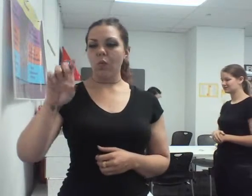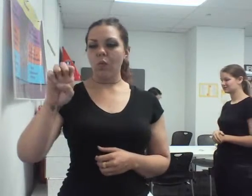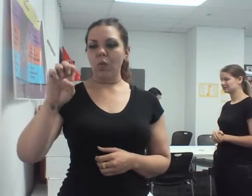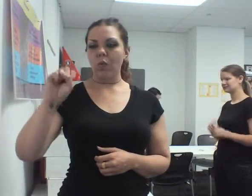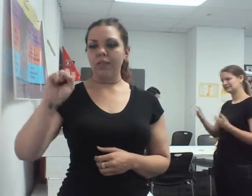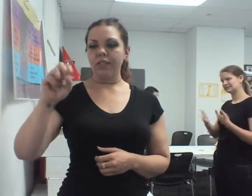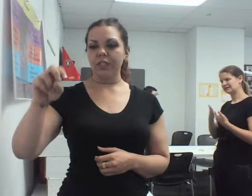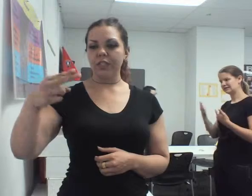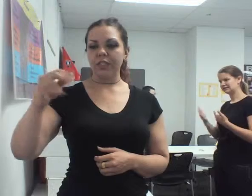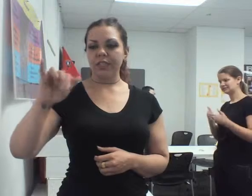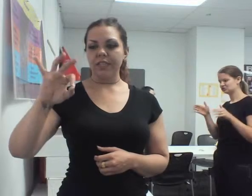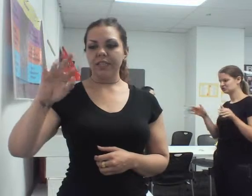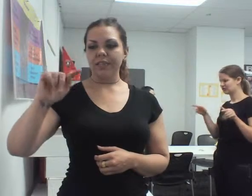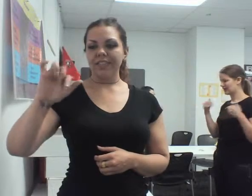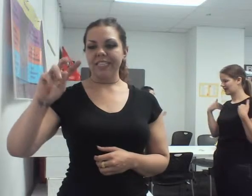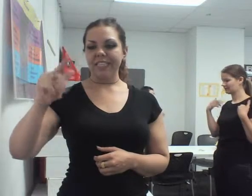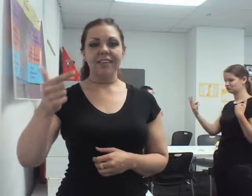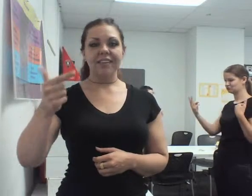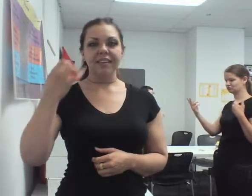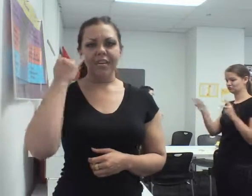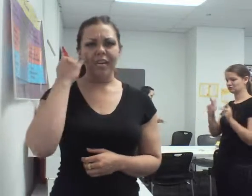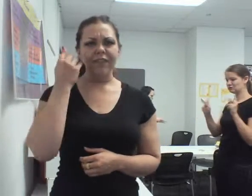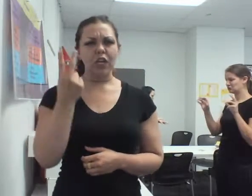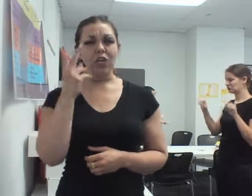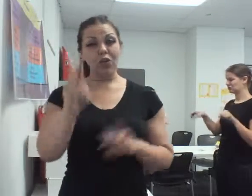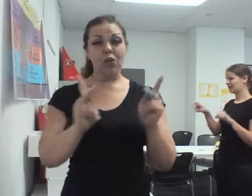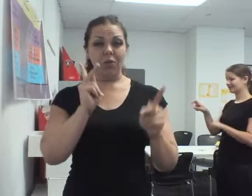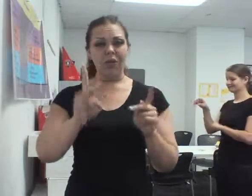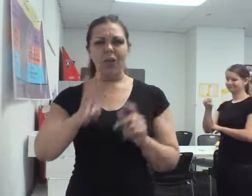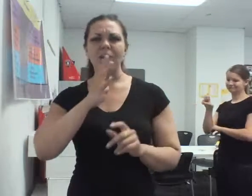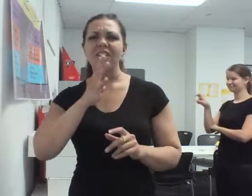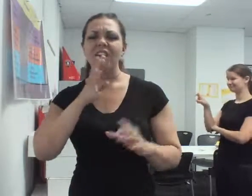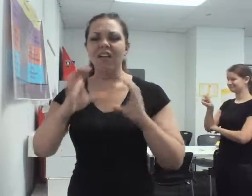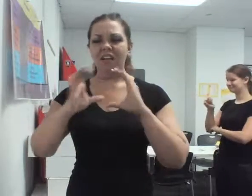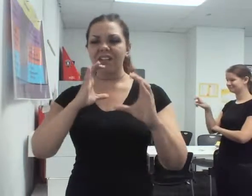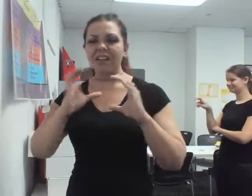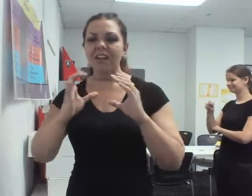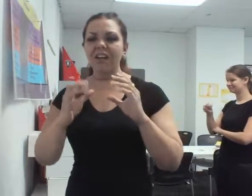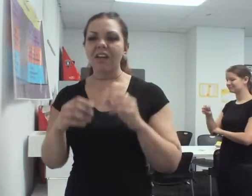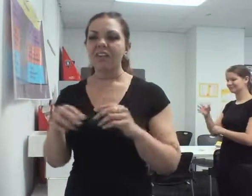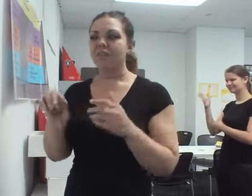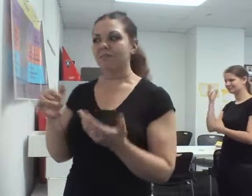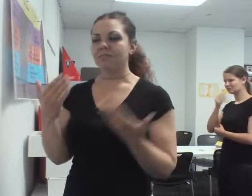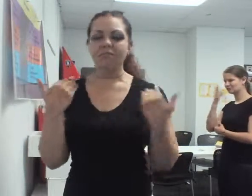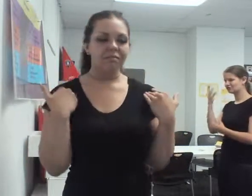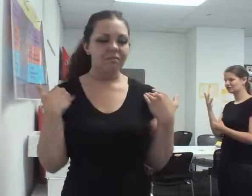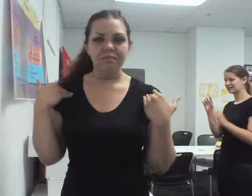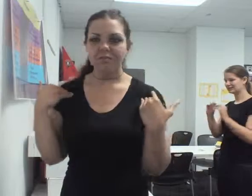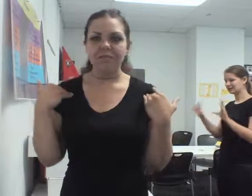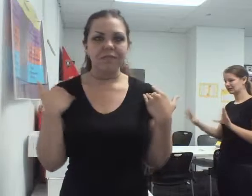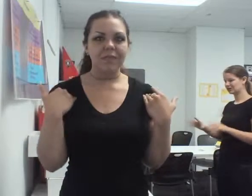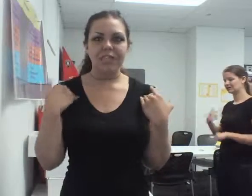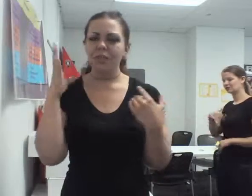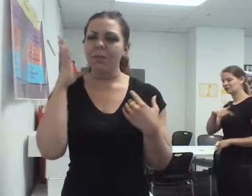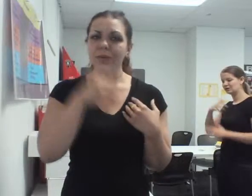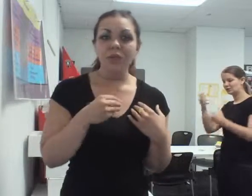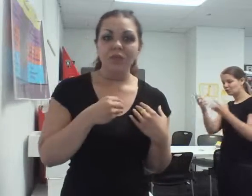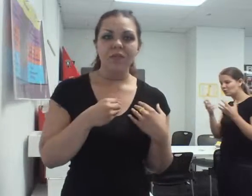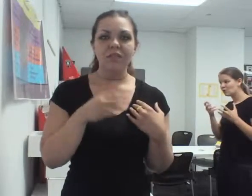two people that are talking, you just go like this and this and this and this and this and this. Beautiful. We want to do that in ASL. It's a huge part